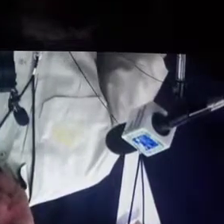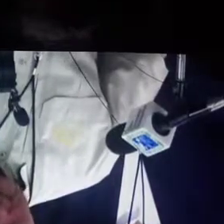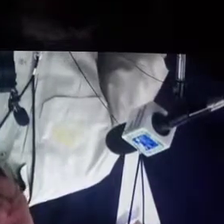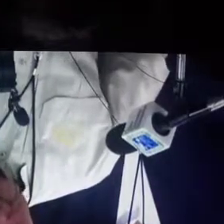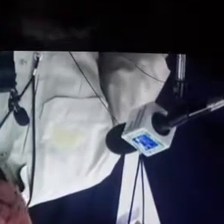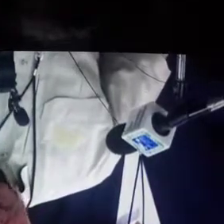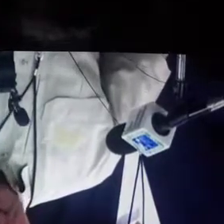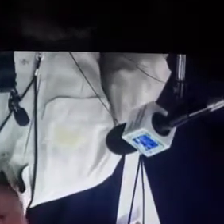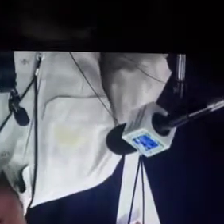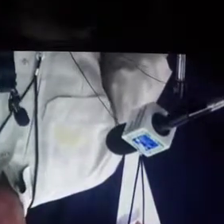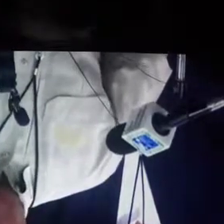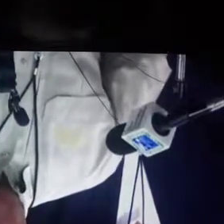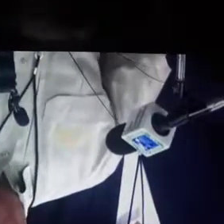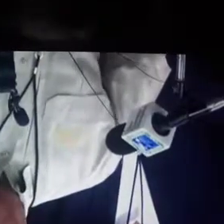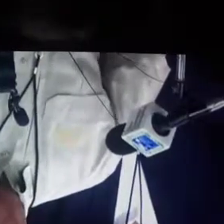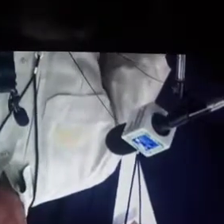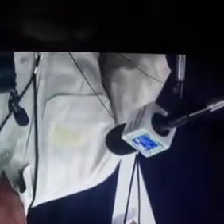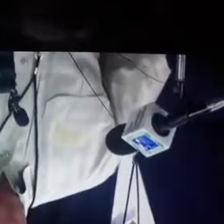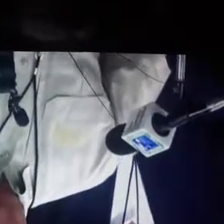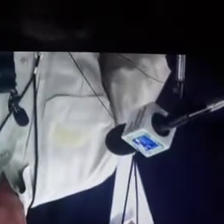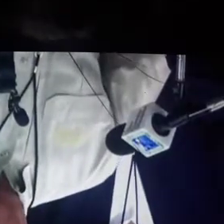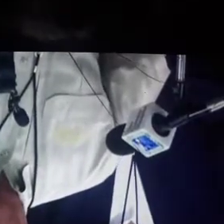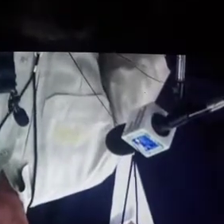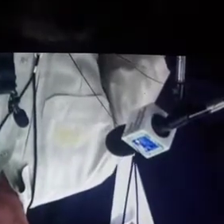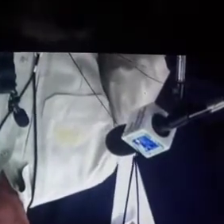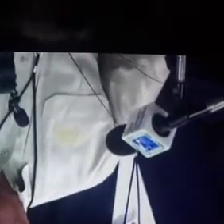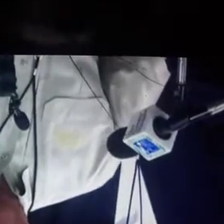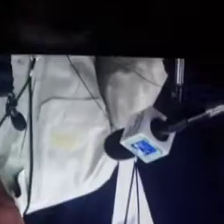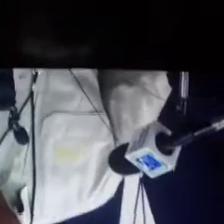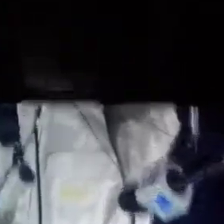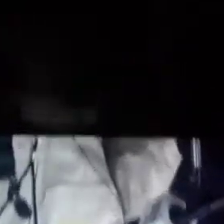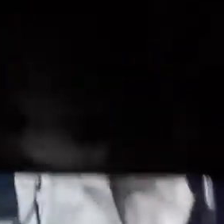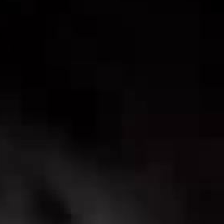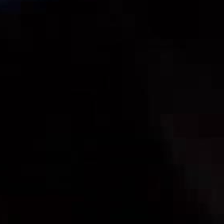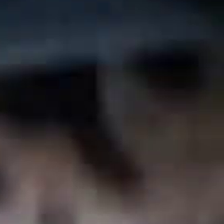event. You should be, and everyone be safe. Questions? Jeez.